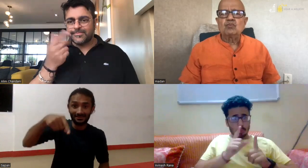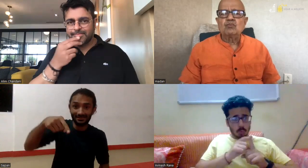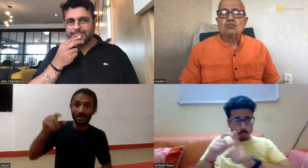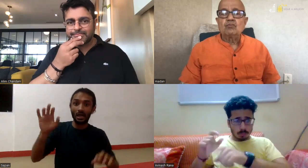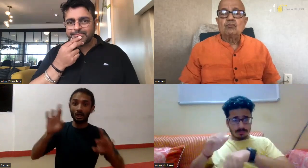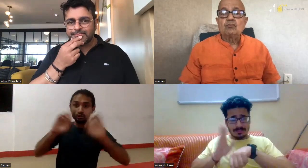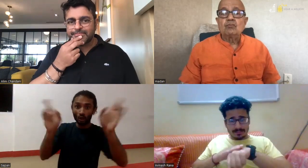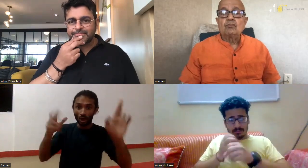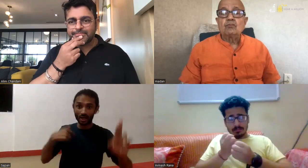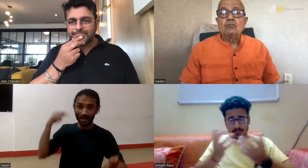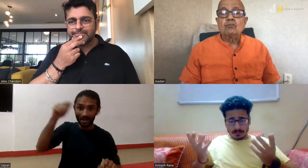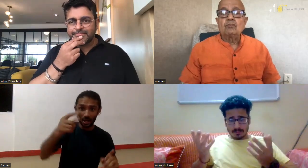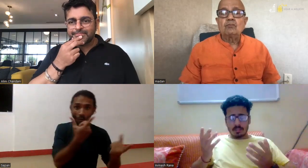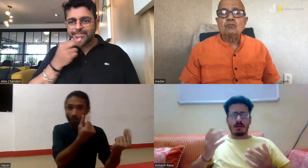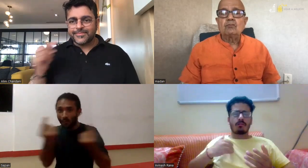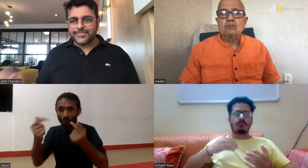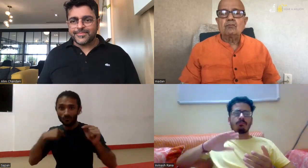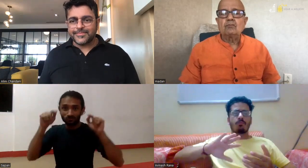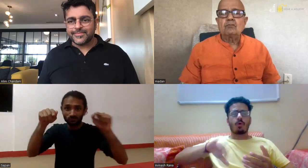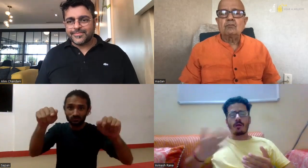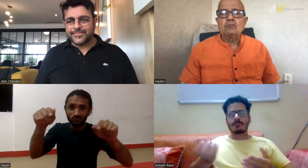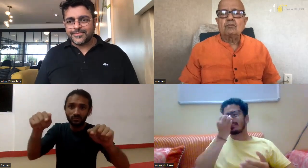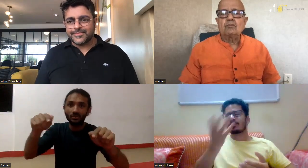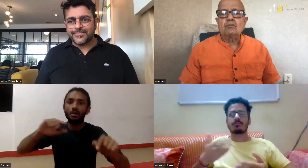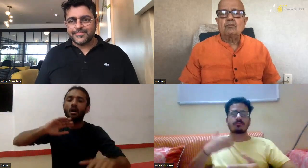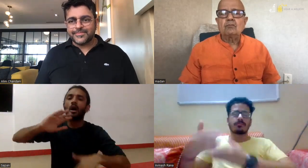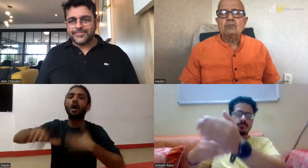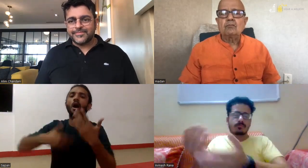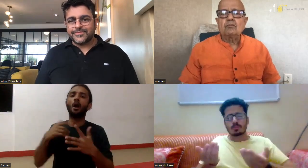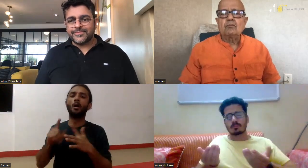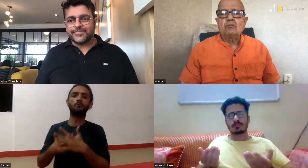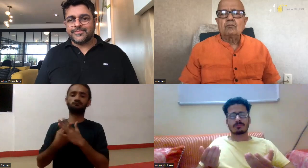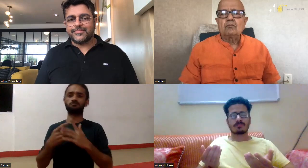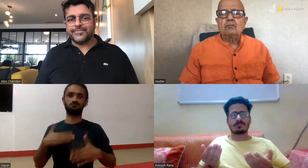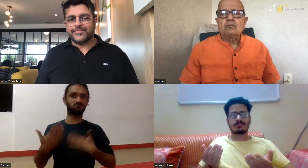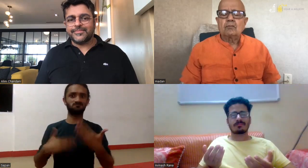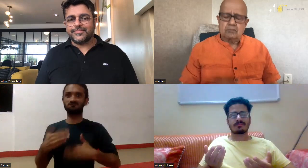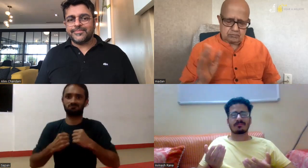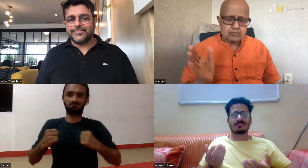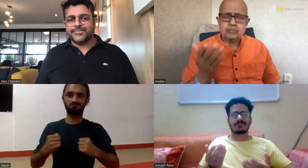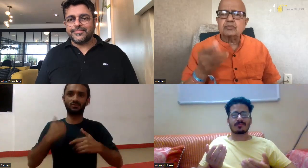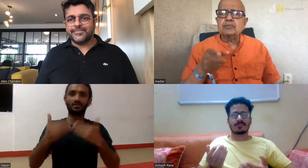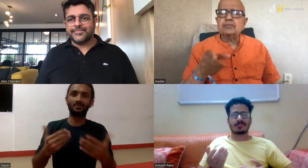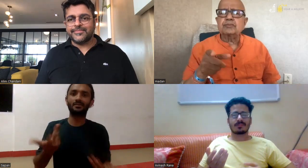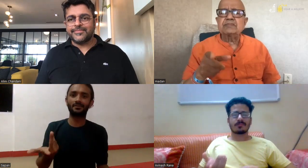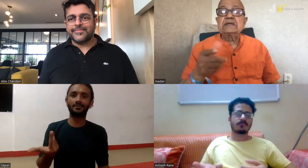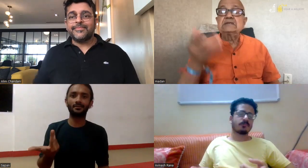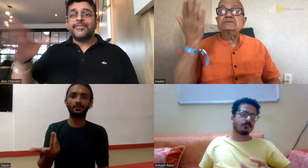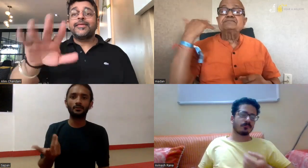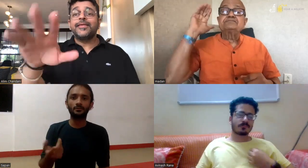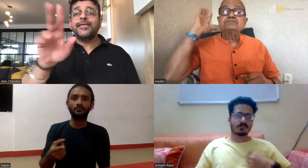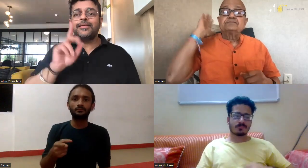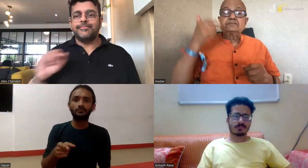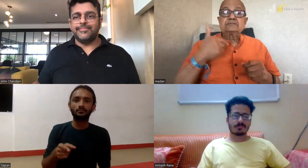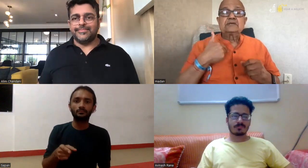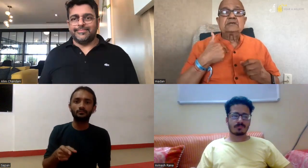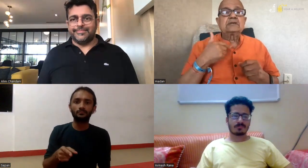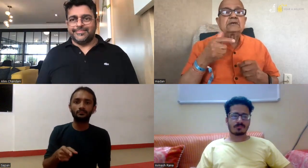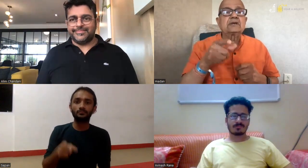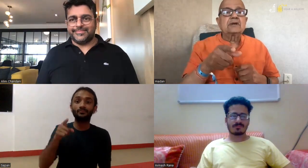be it the NOD or AIFT or any association who are working towards advocacy, schools,